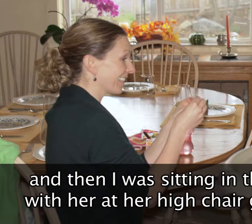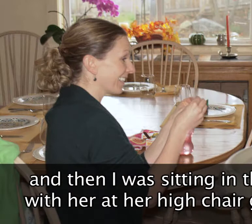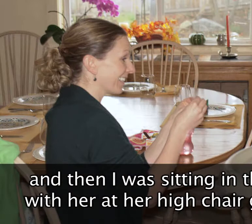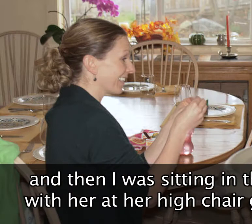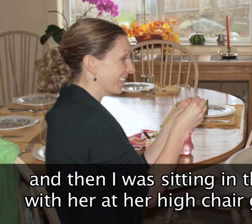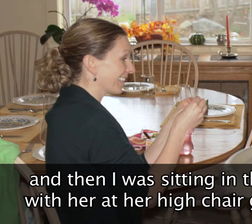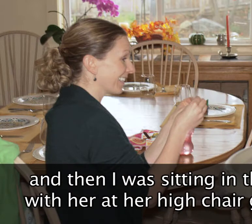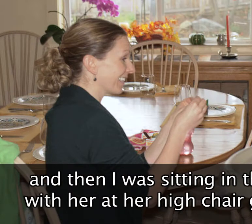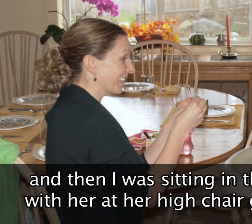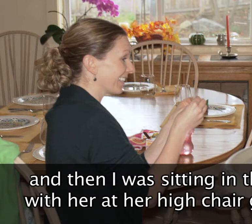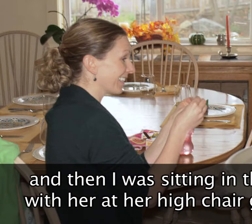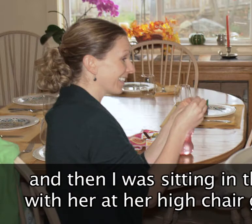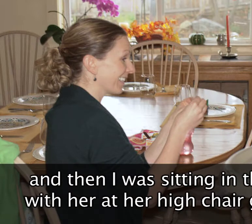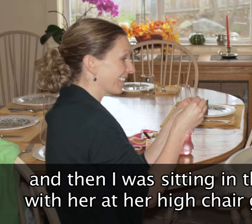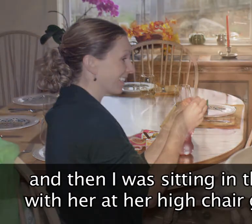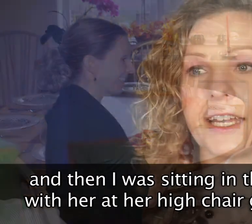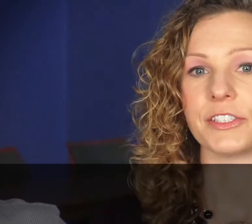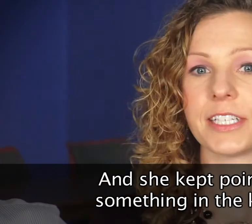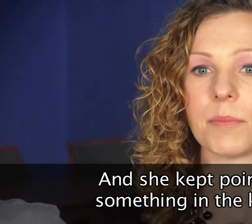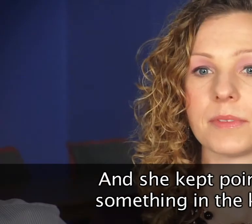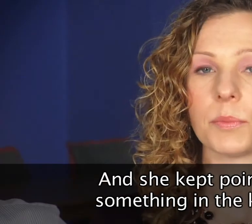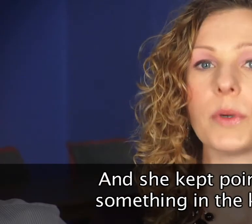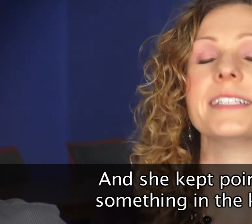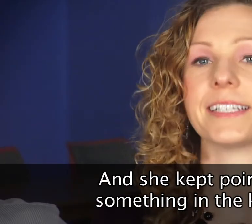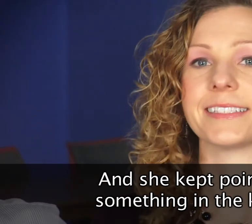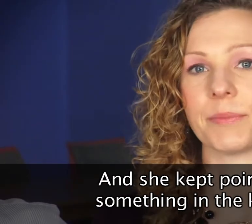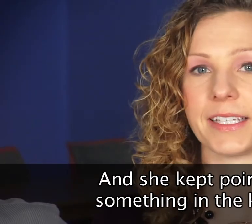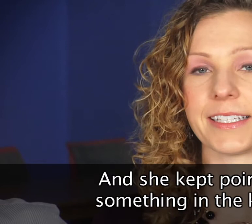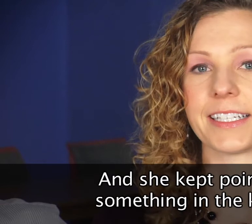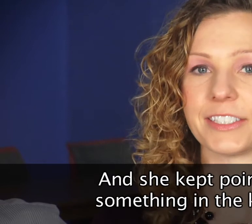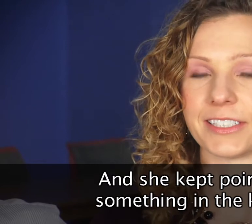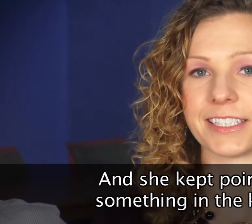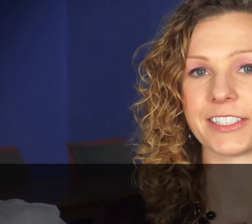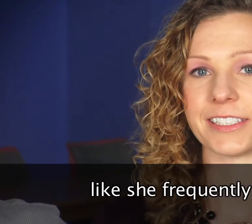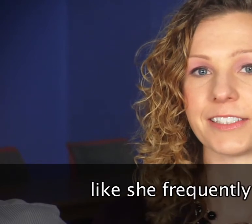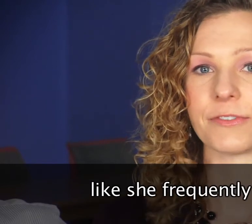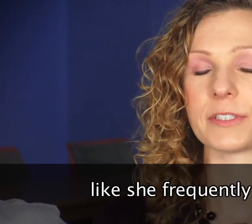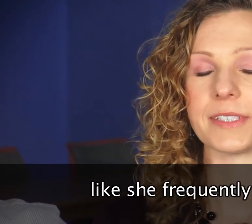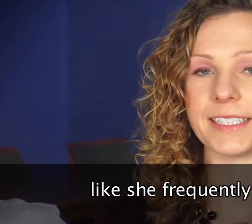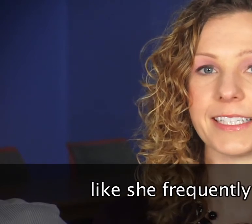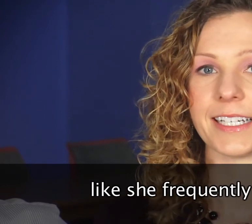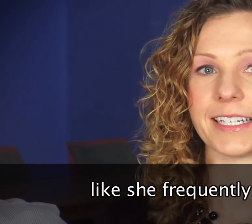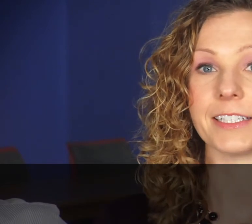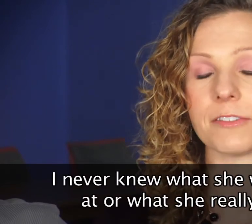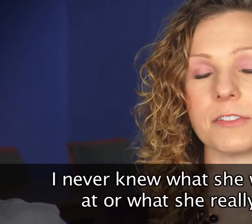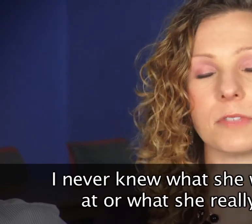room with her at her high chair giving her food, and she kept pointing at something in the kitchen like she frequently did, and I never knew what she